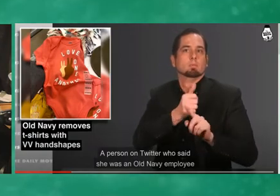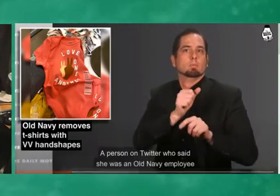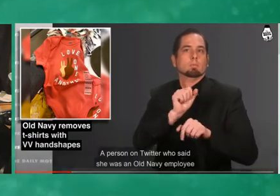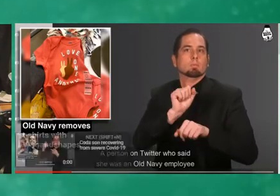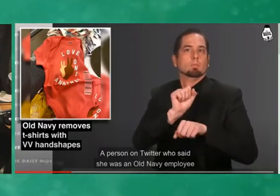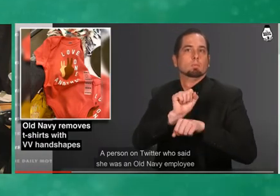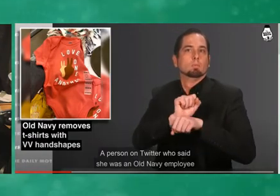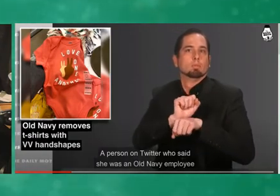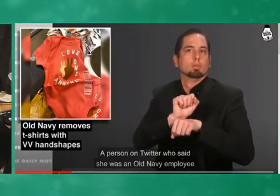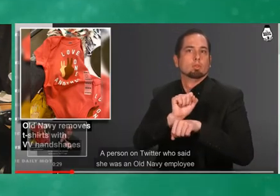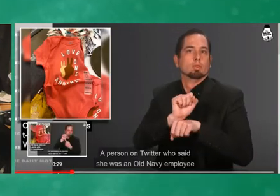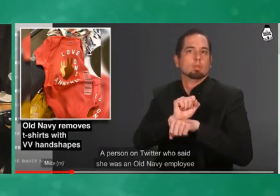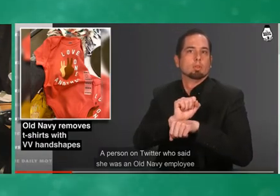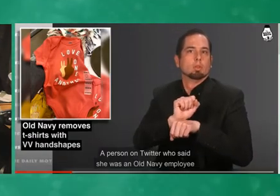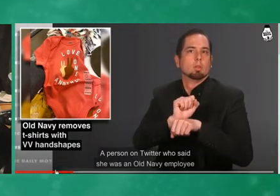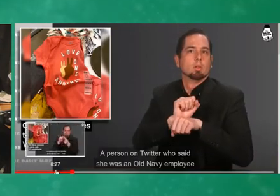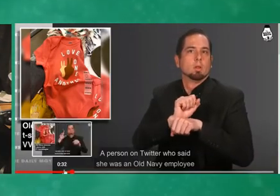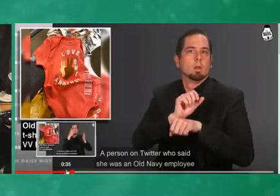told